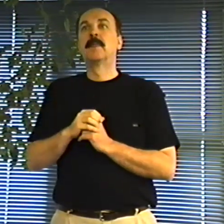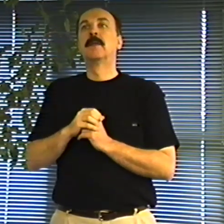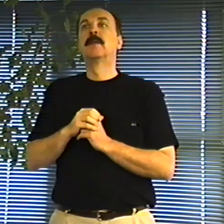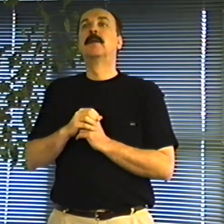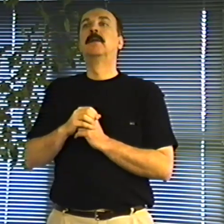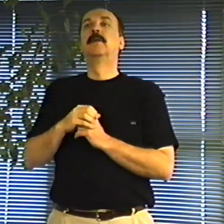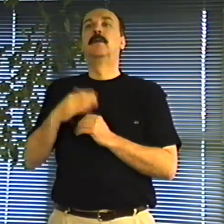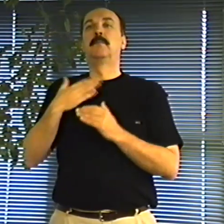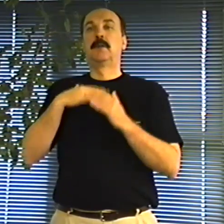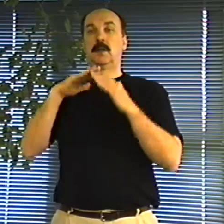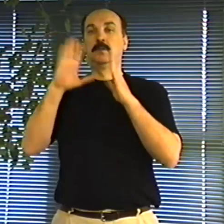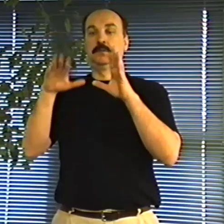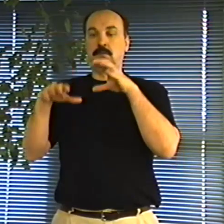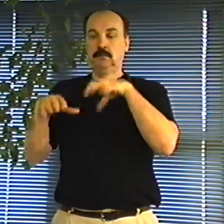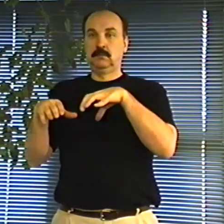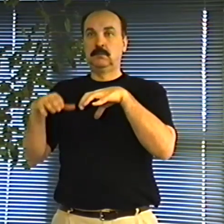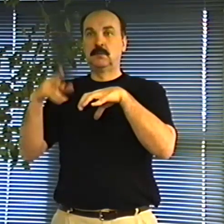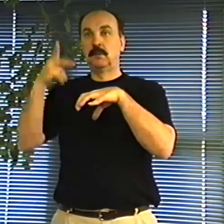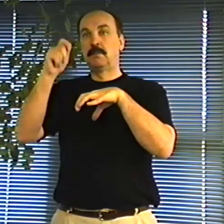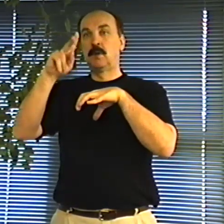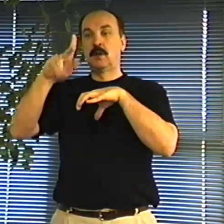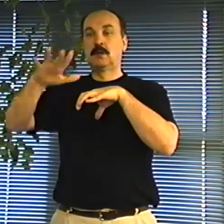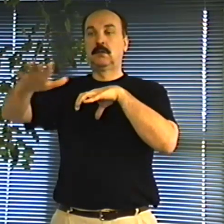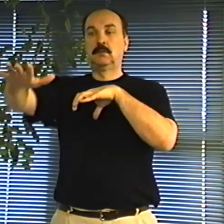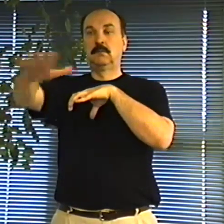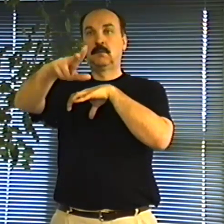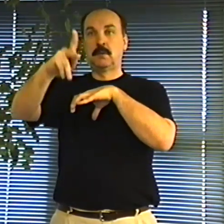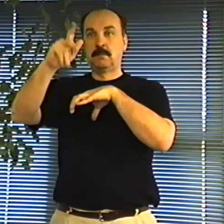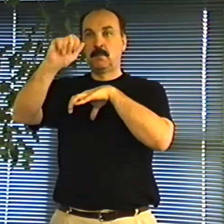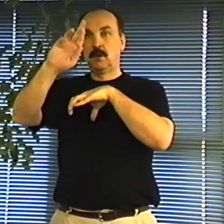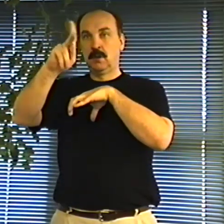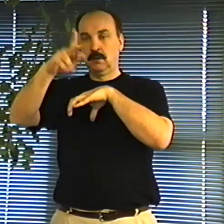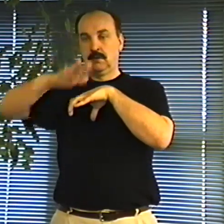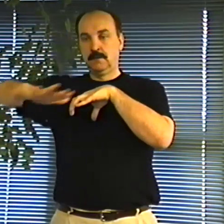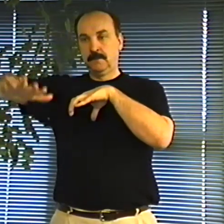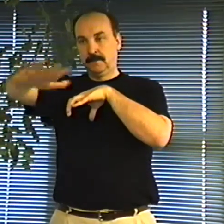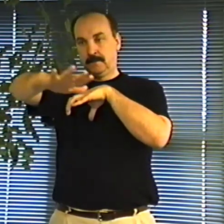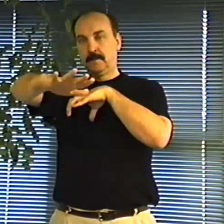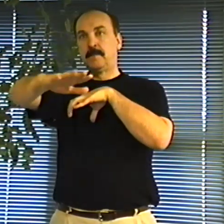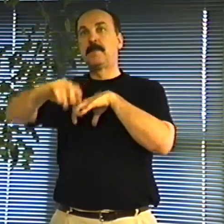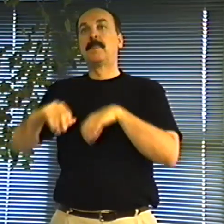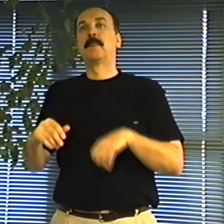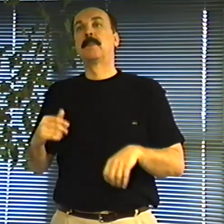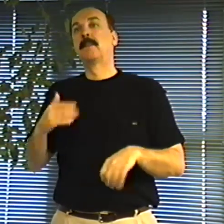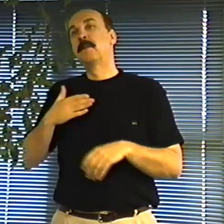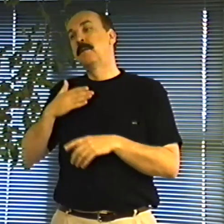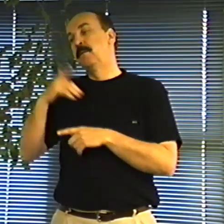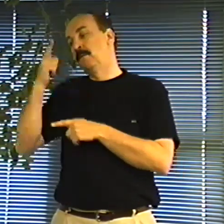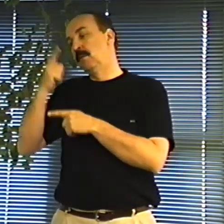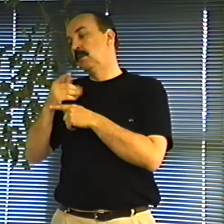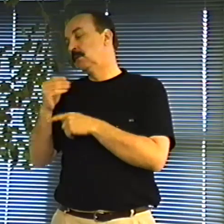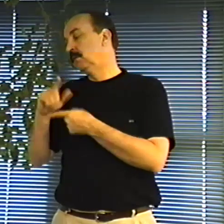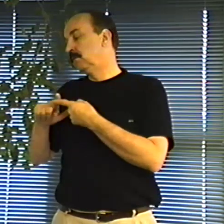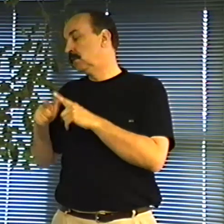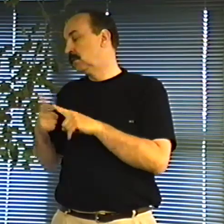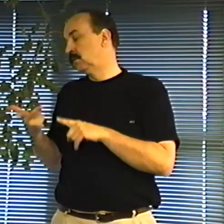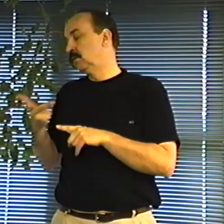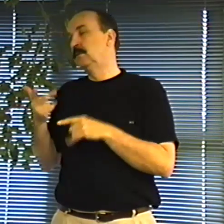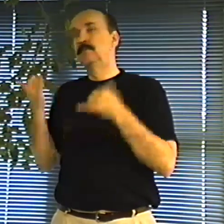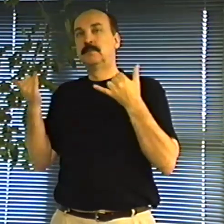Columbia. And my house was situated right by a park, and my brother and his friend and